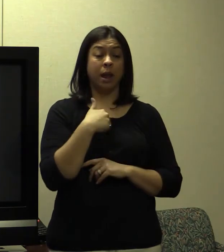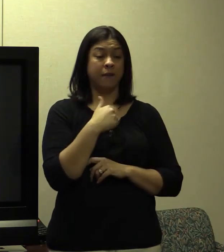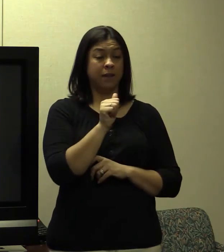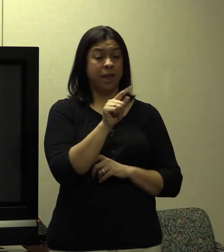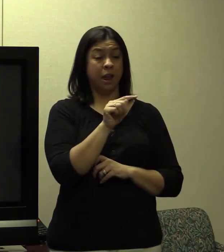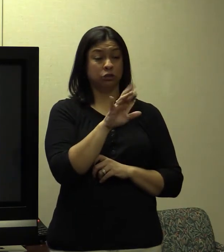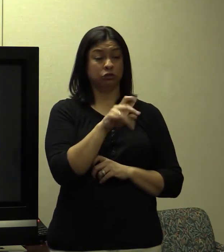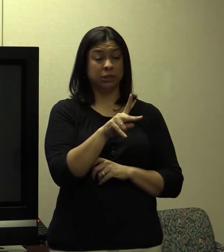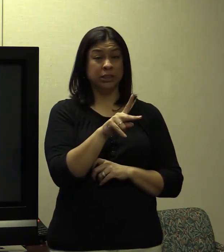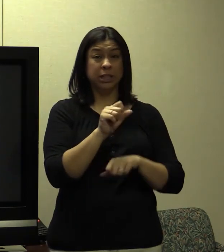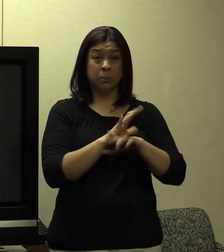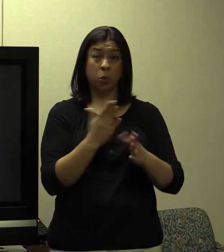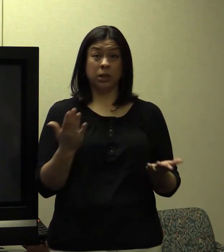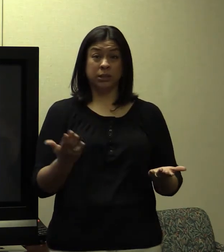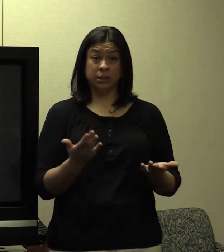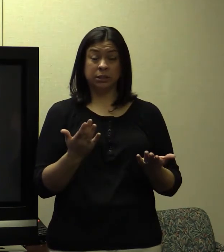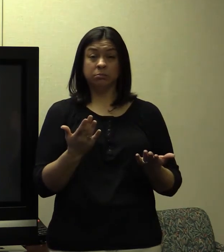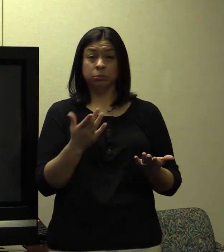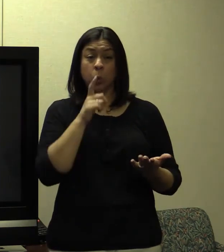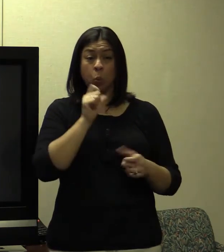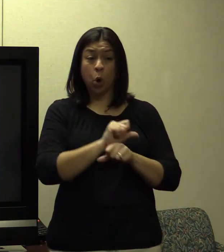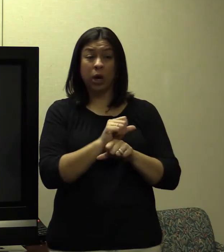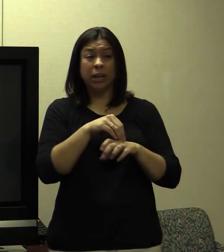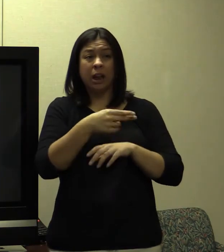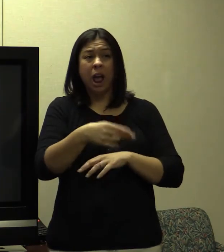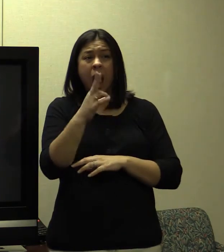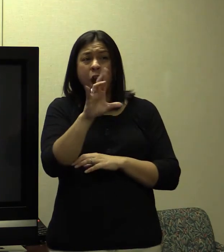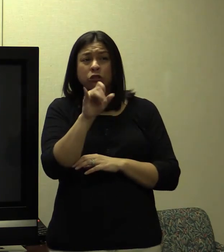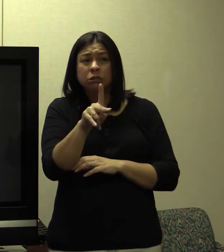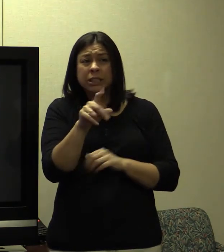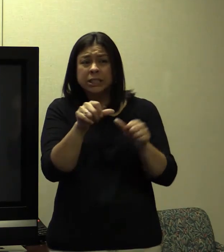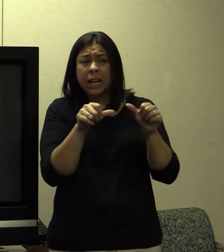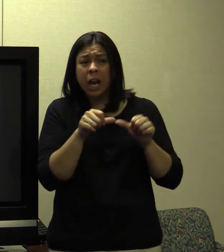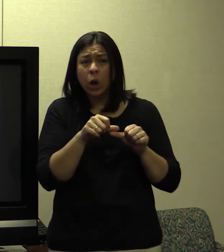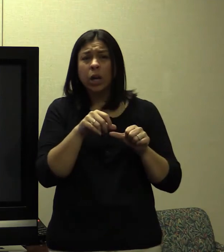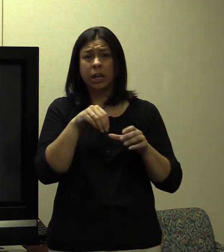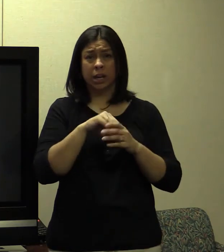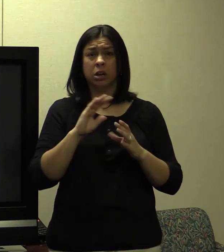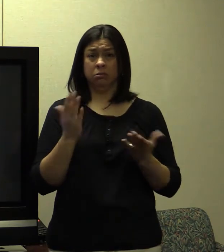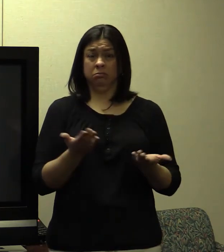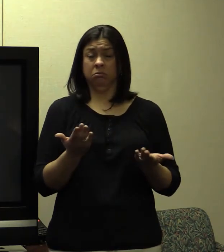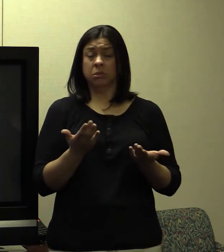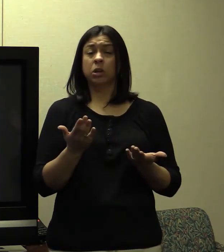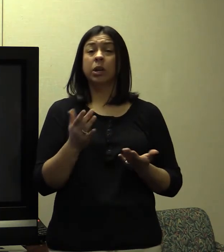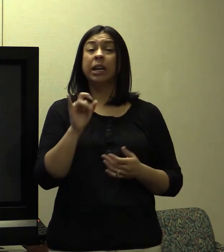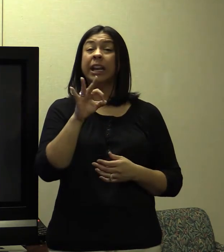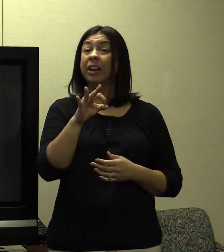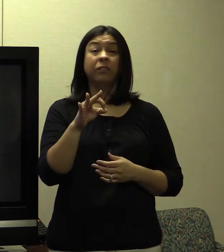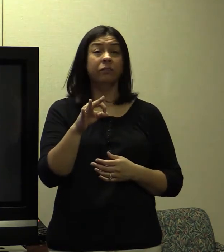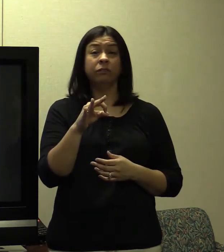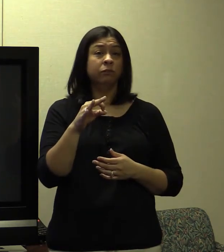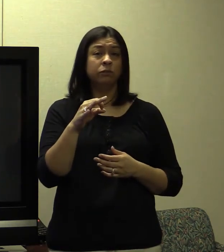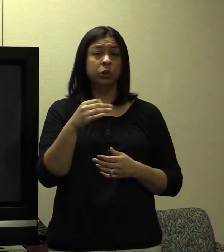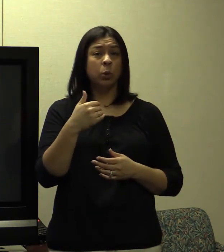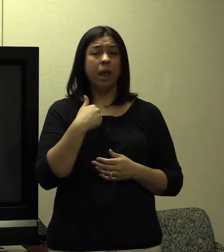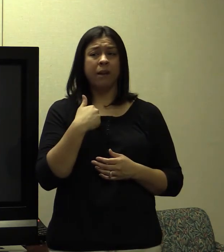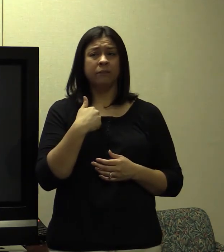employees that work in high-risk areas within the facility, if you have not had the series, there's a series of